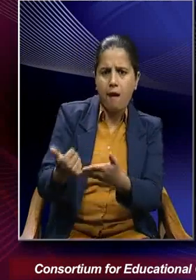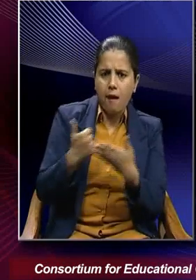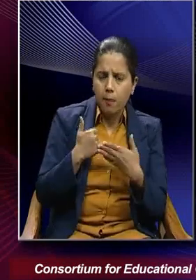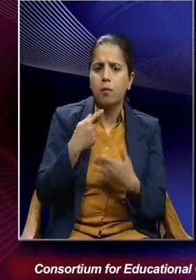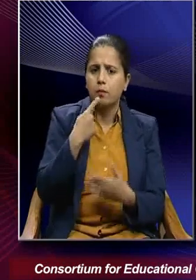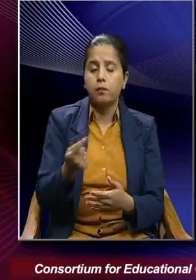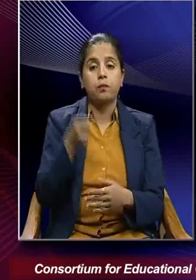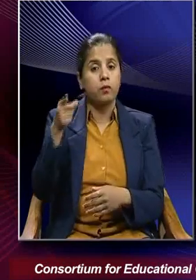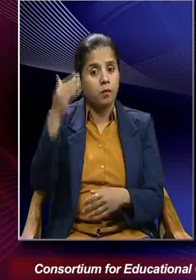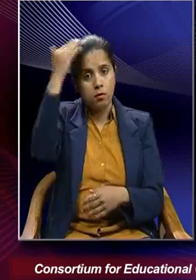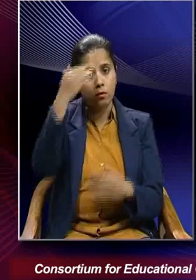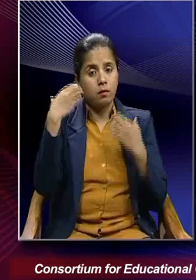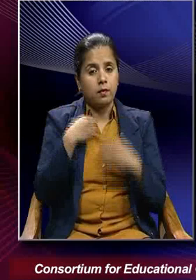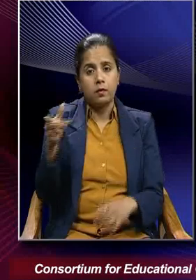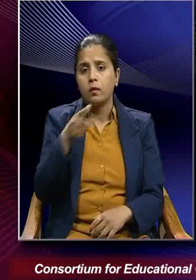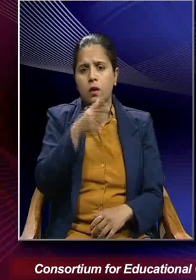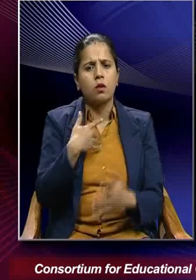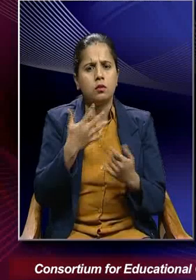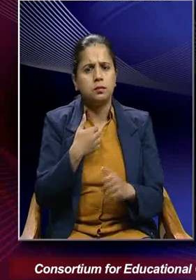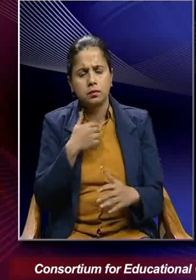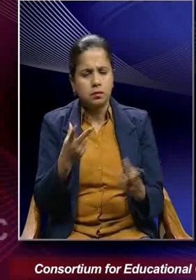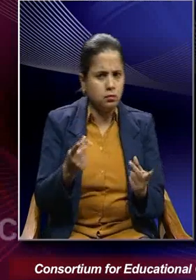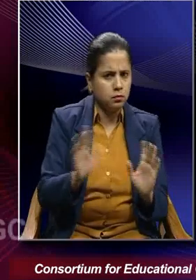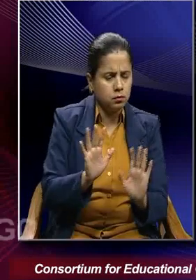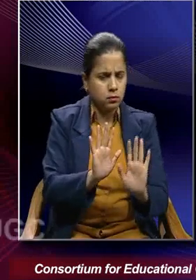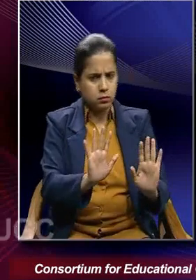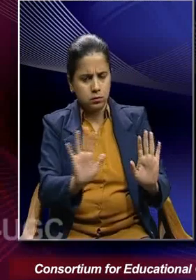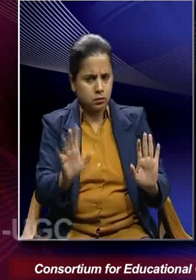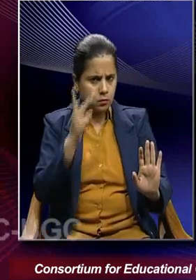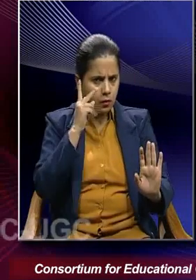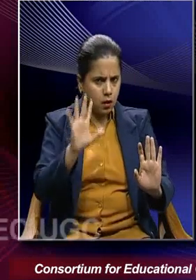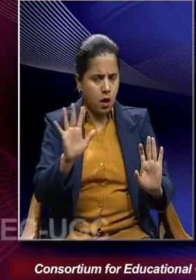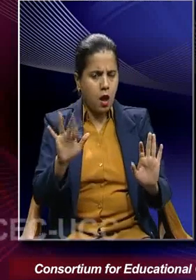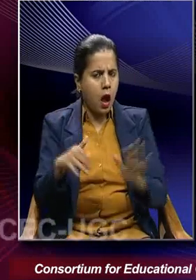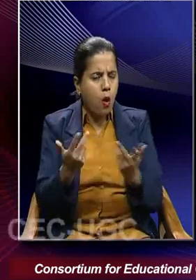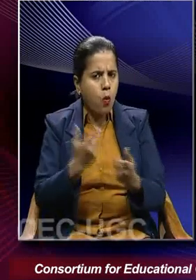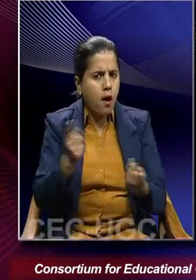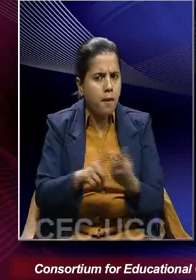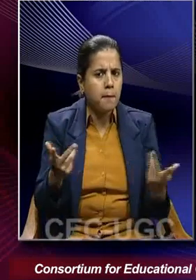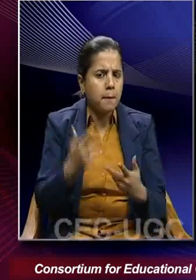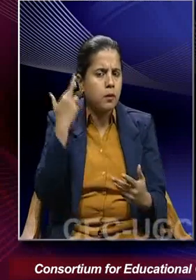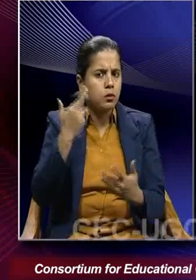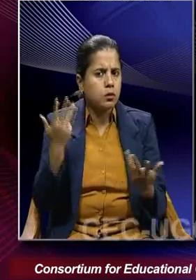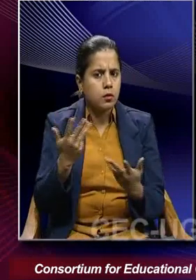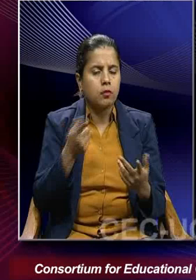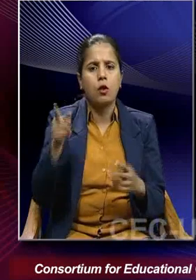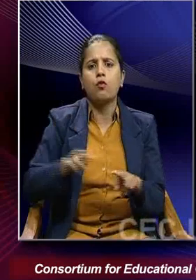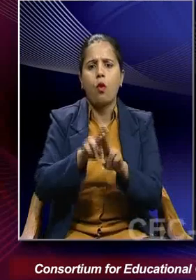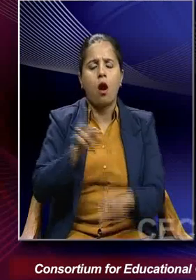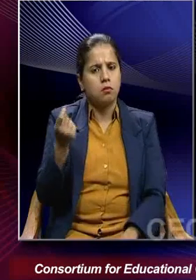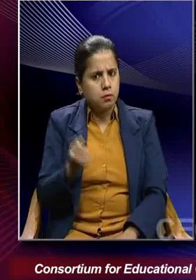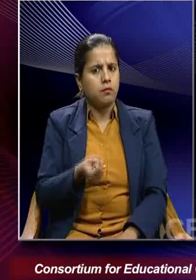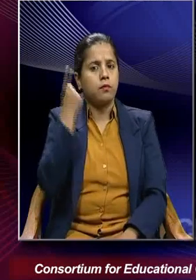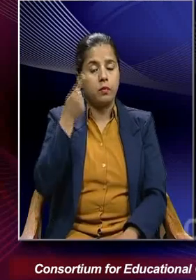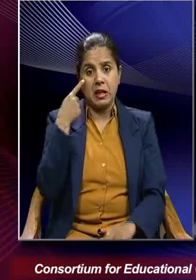And Patel did not want to rush into that kind of a situation, and he in a way fully realized that